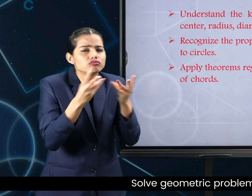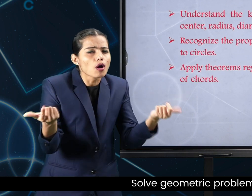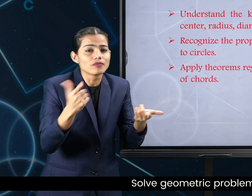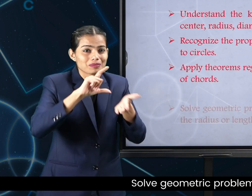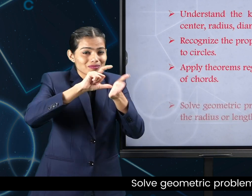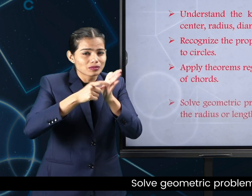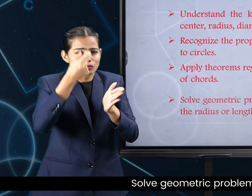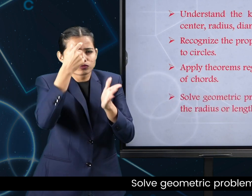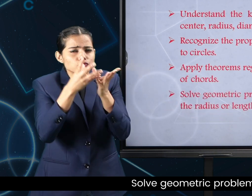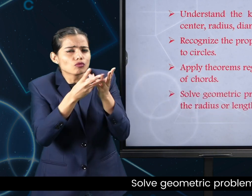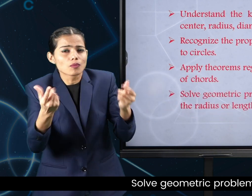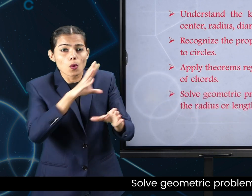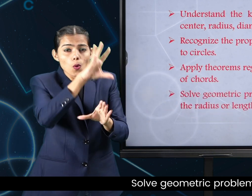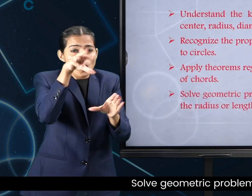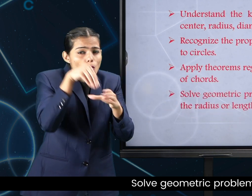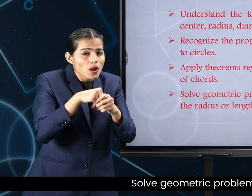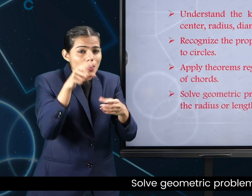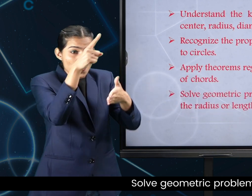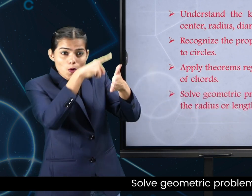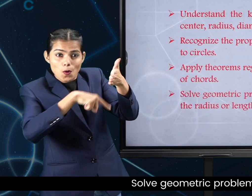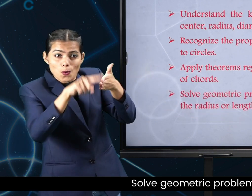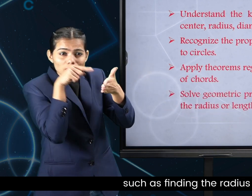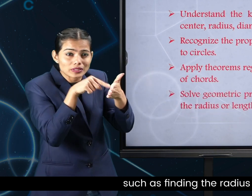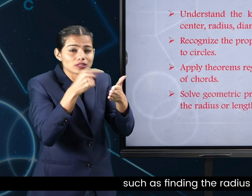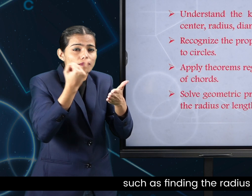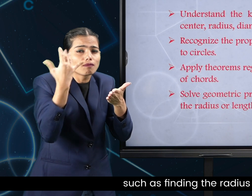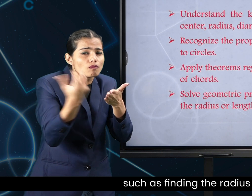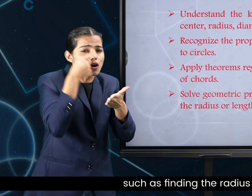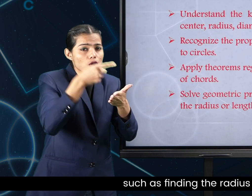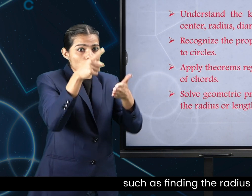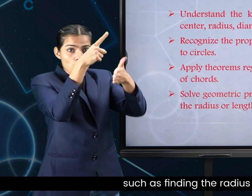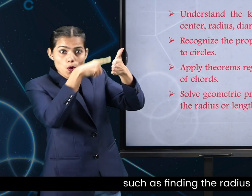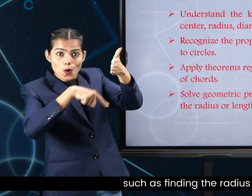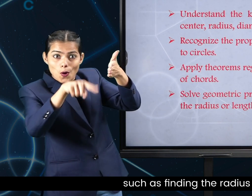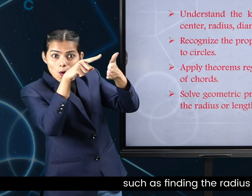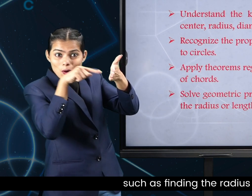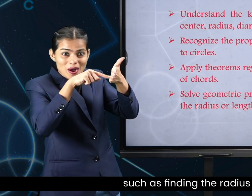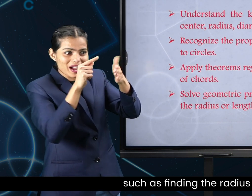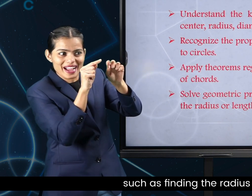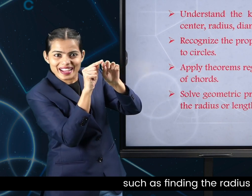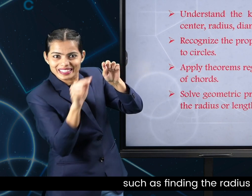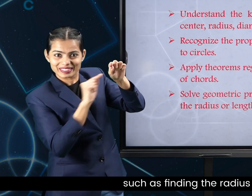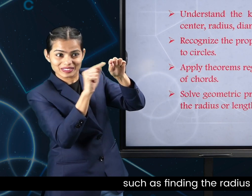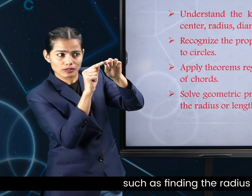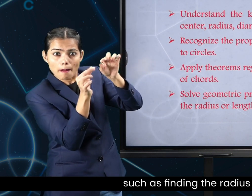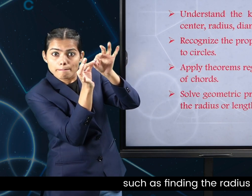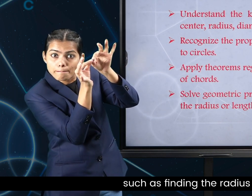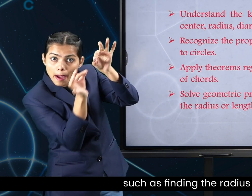Solve geometric problems involving circles, such as finding the radius or length of a tangent.